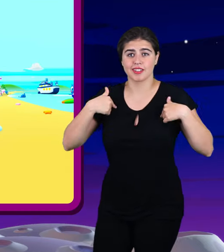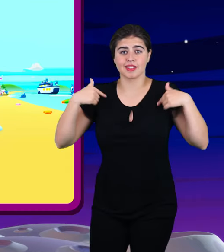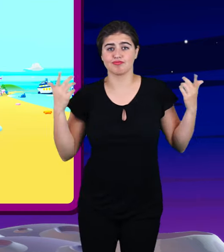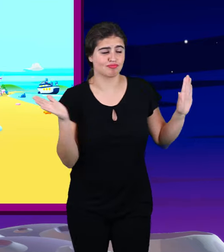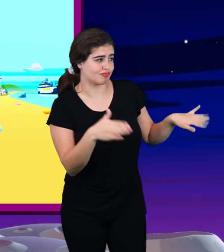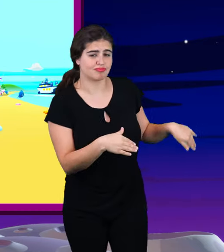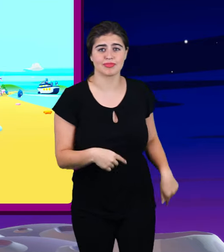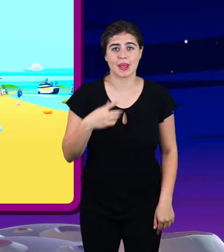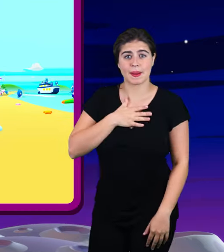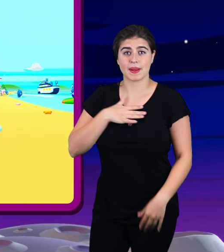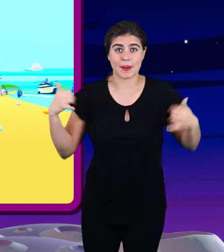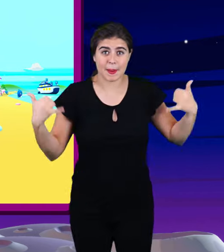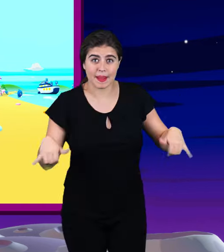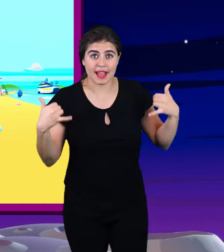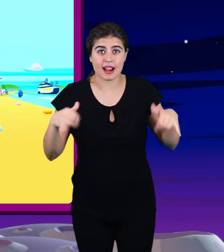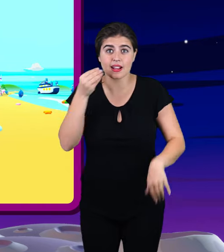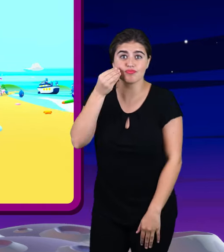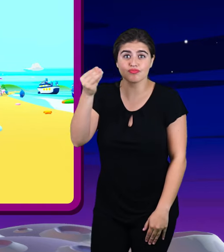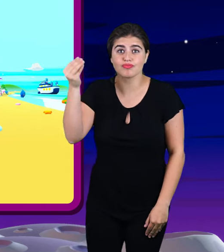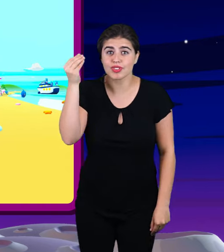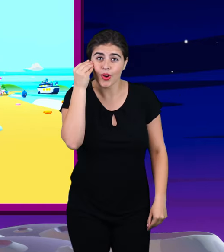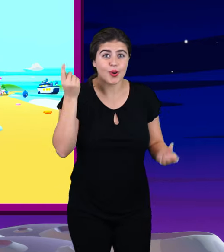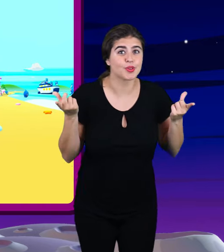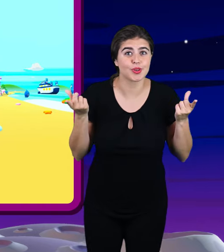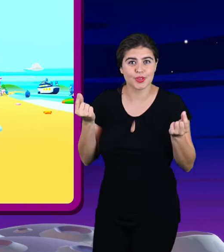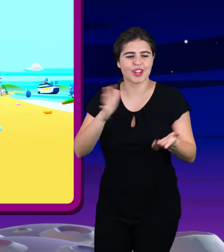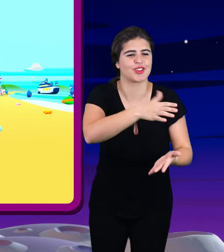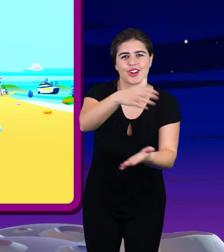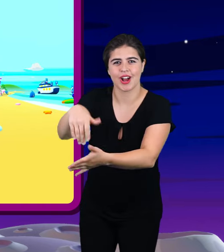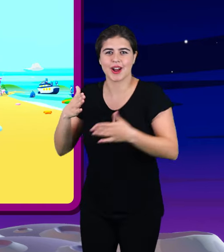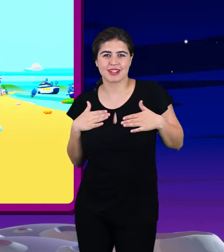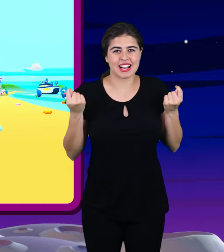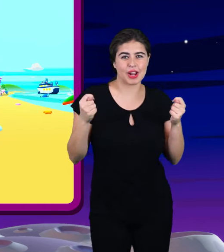ain't got nothing for the rest. After I play at home,